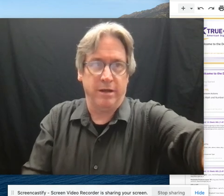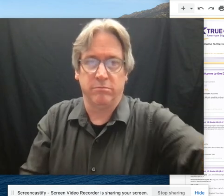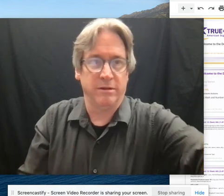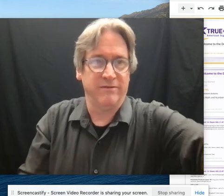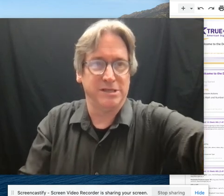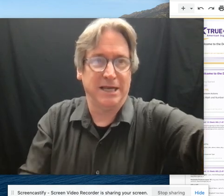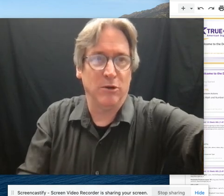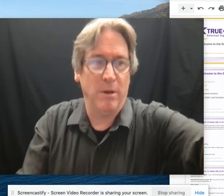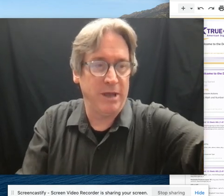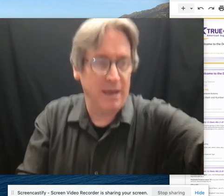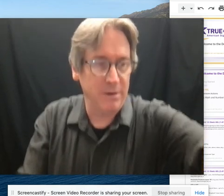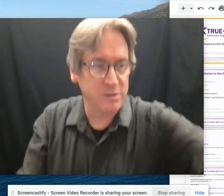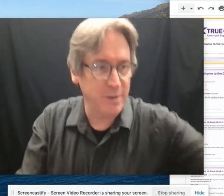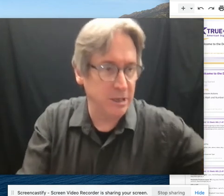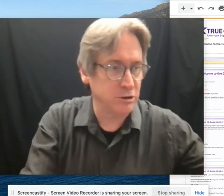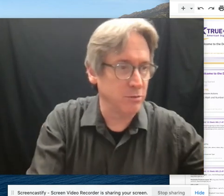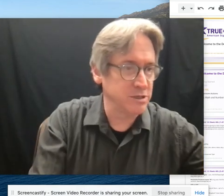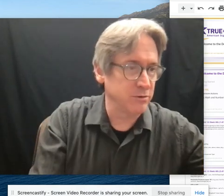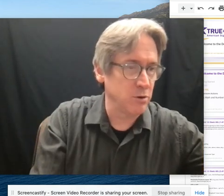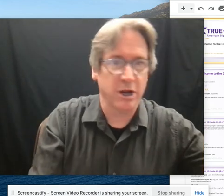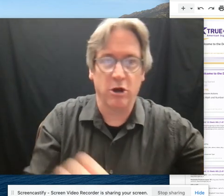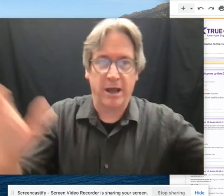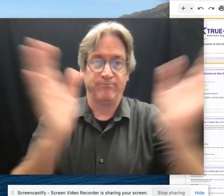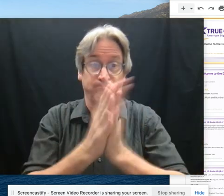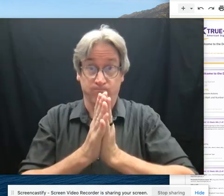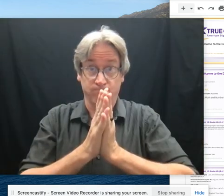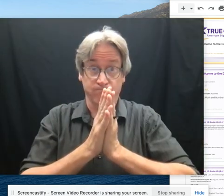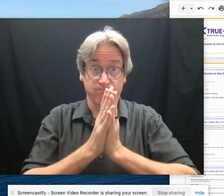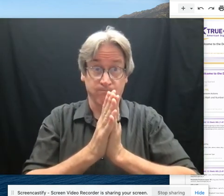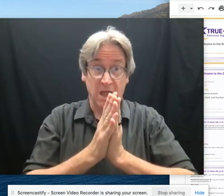Okay, a second webcam, and I was making sure it wasn't recording. Okay.